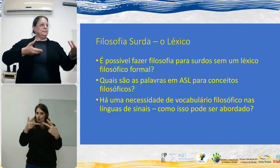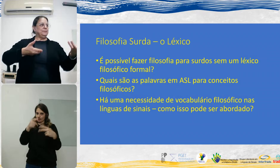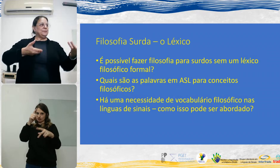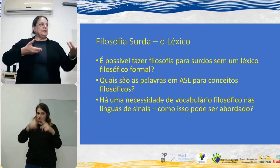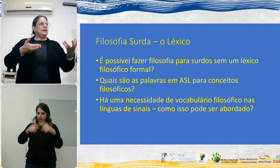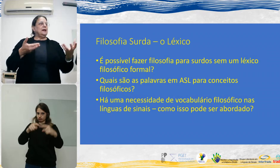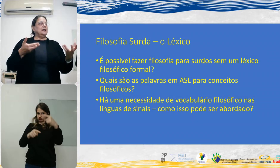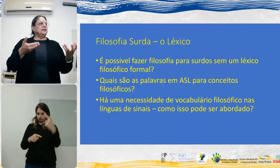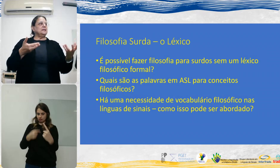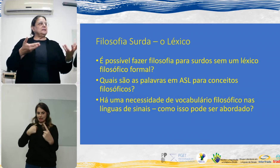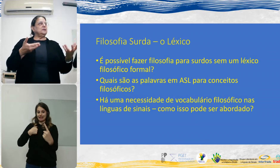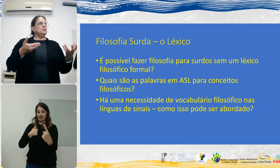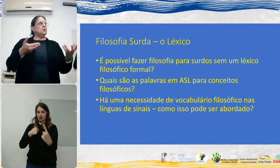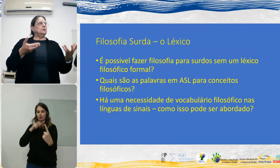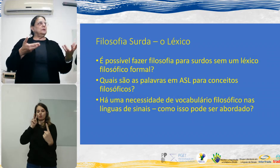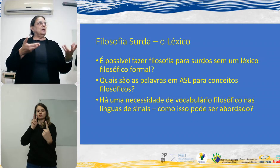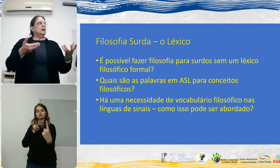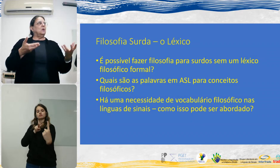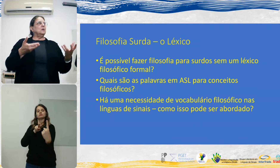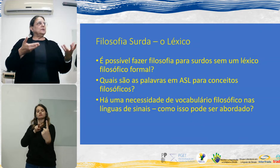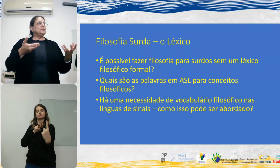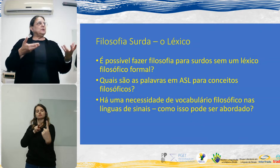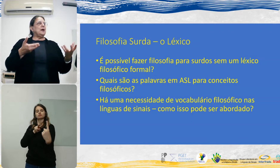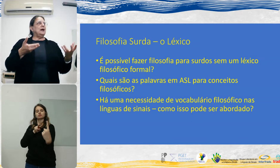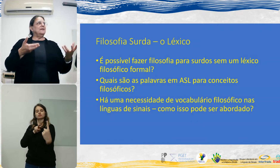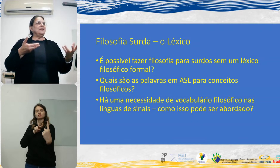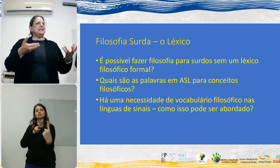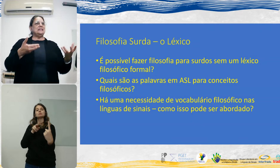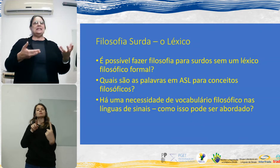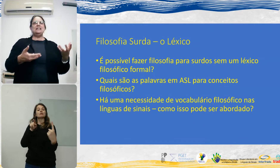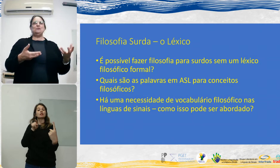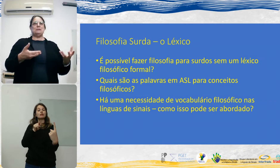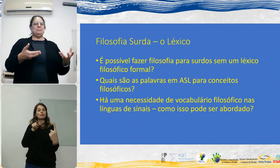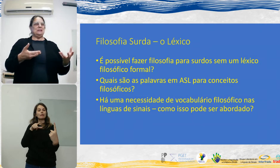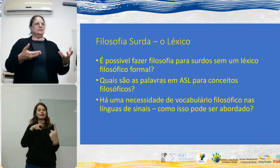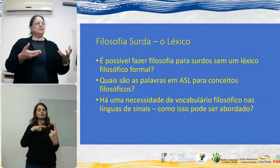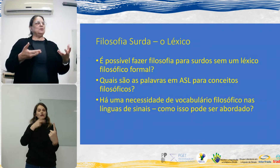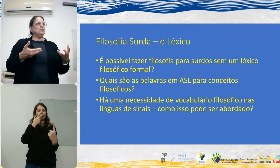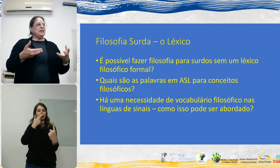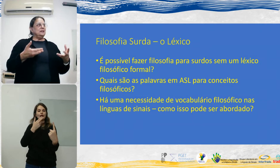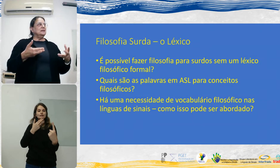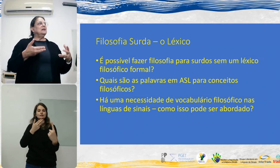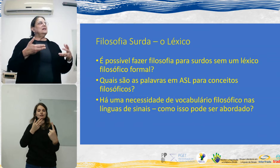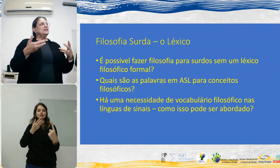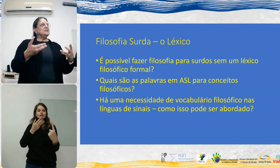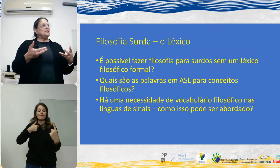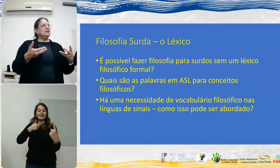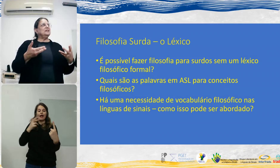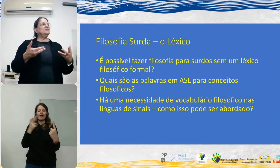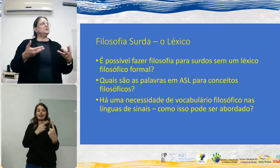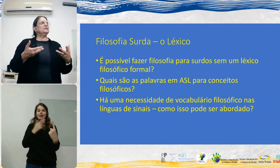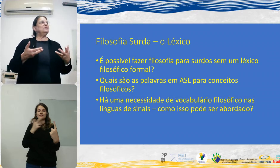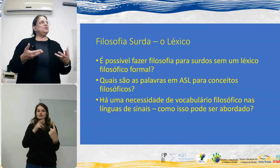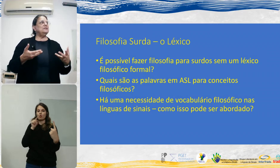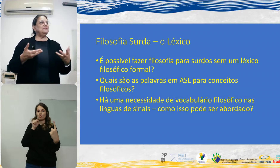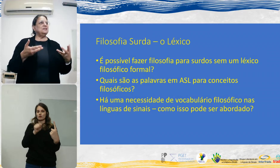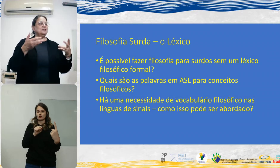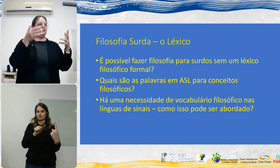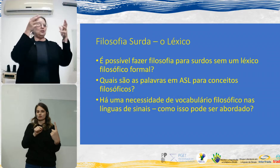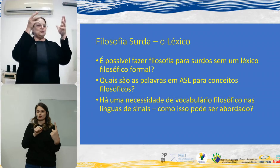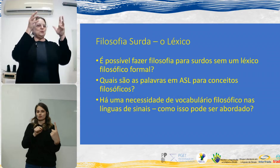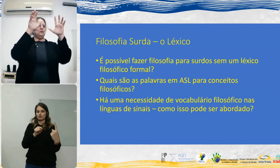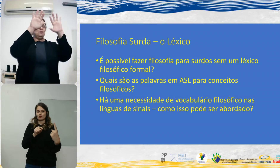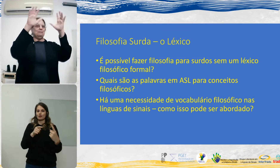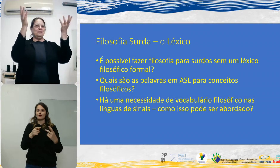there. And then you also have an engagement piece. So then the sign sort of